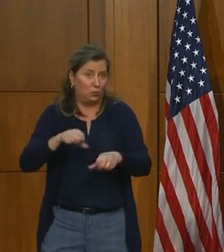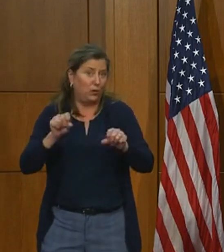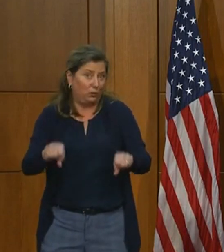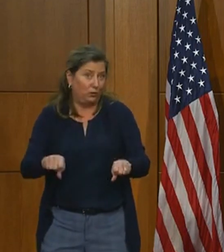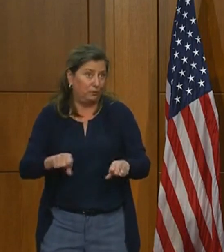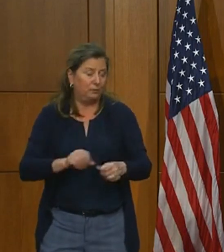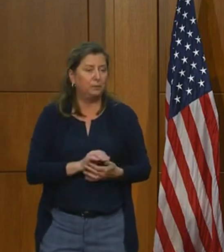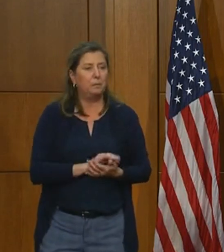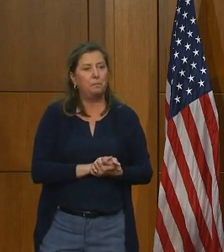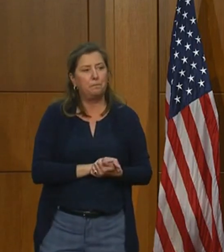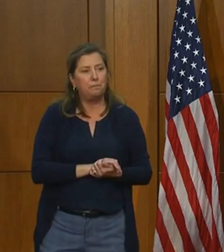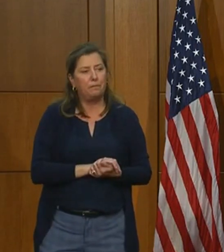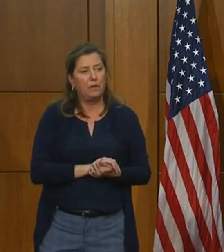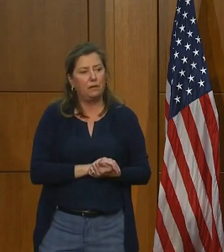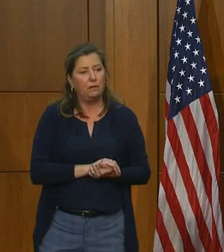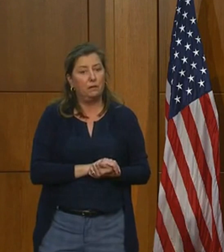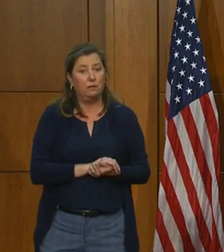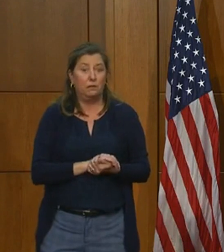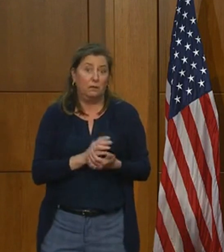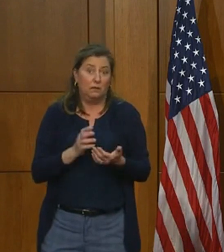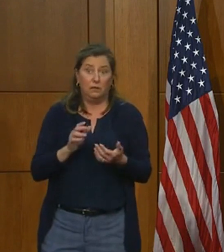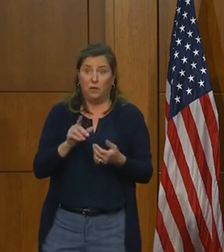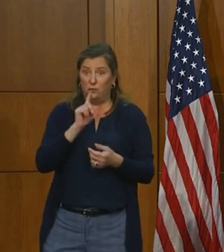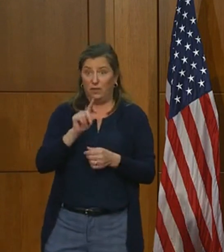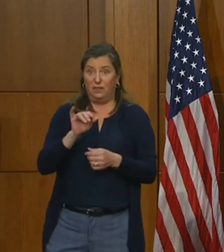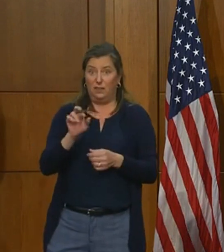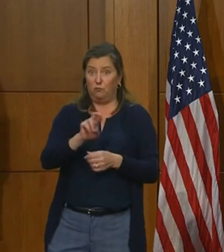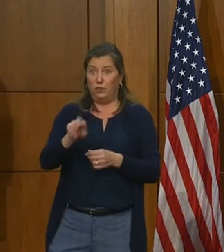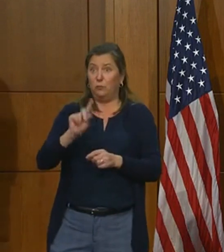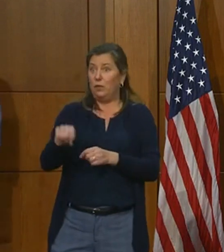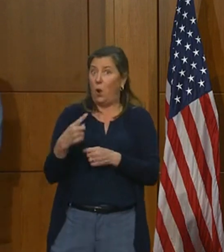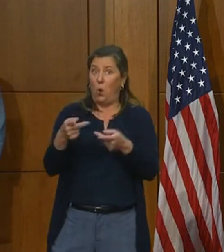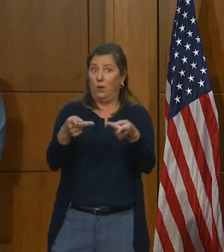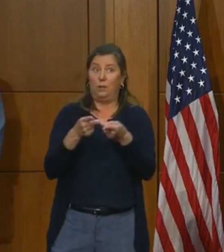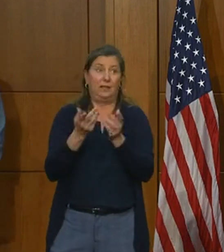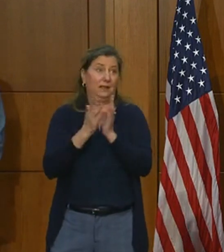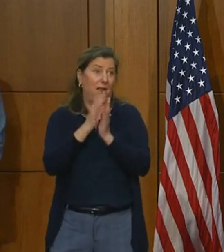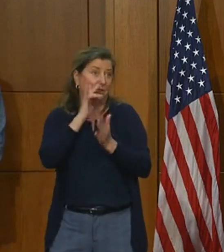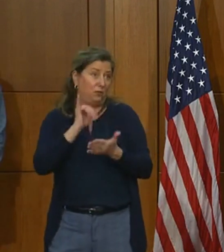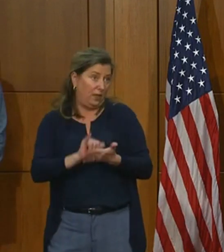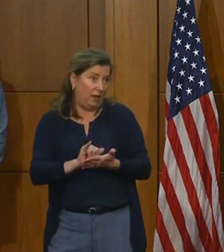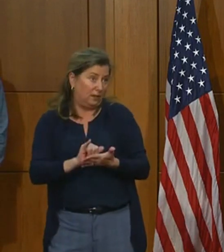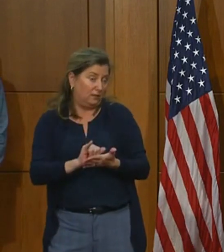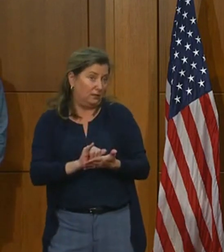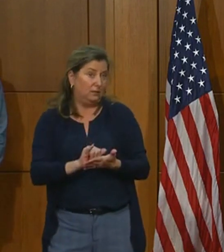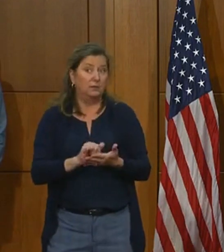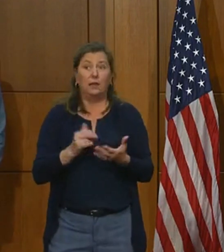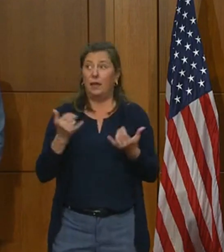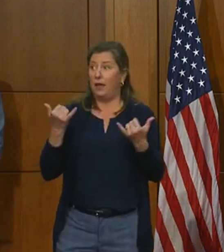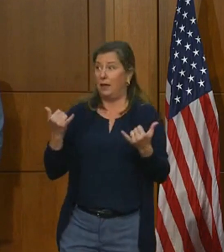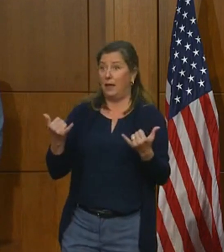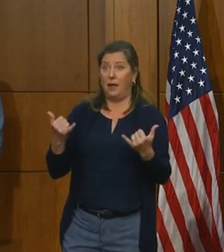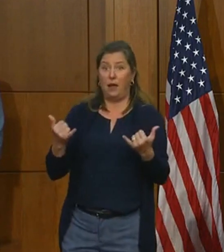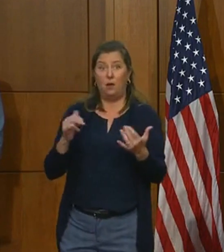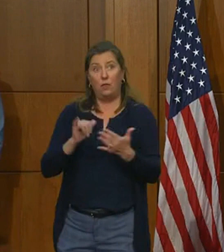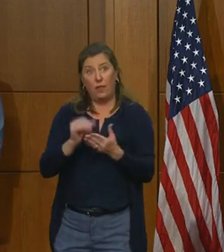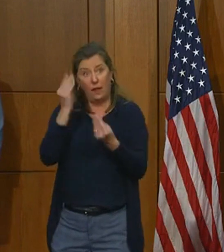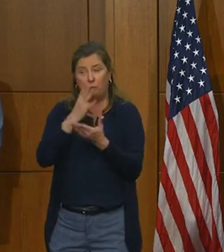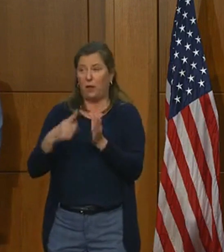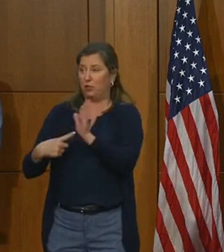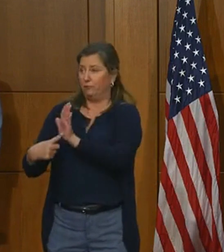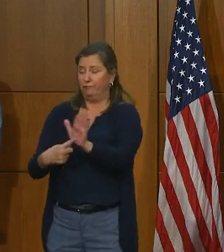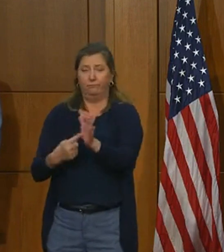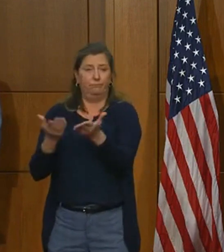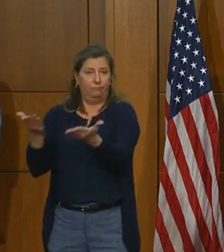possibly could. And they were the only locality that made that request, and that today that information is